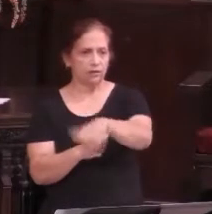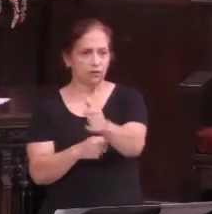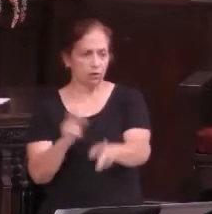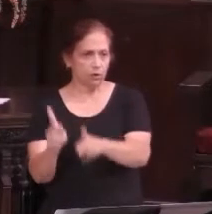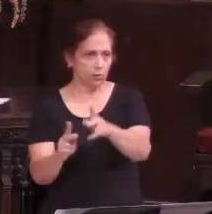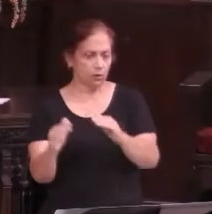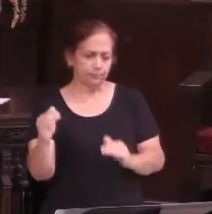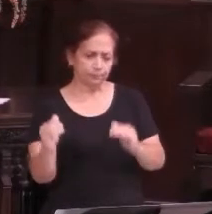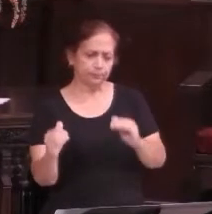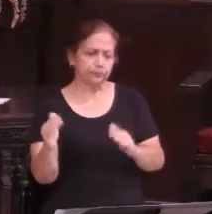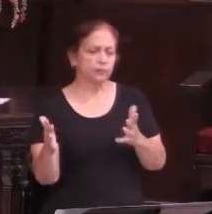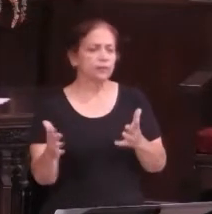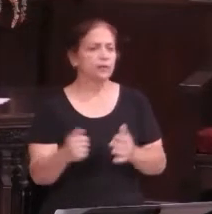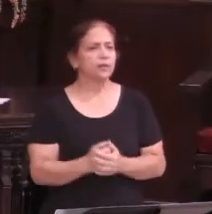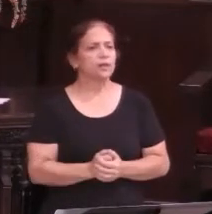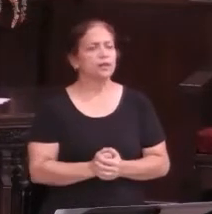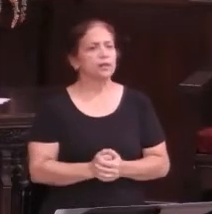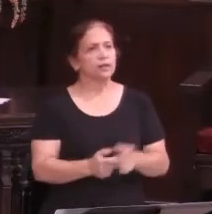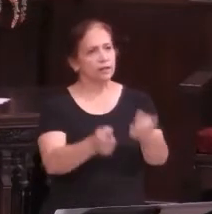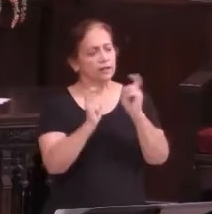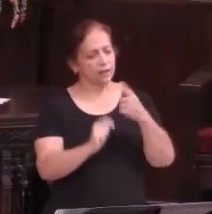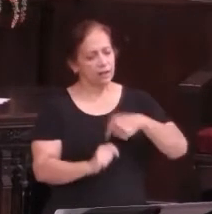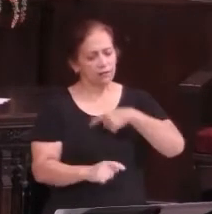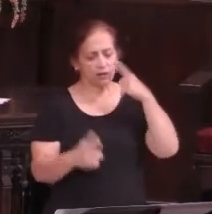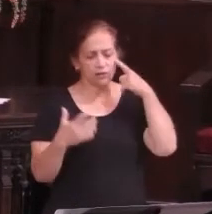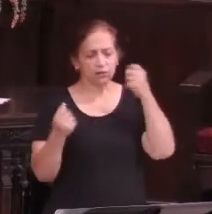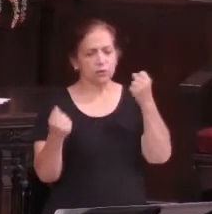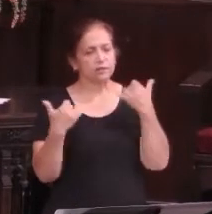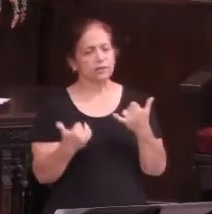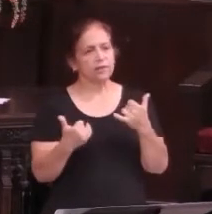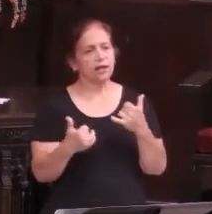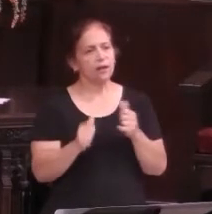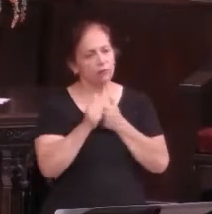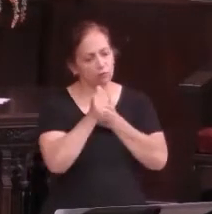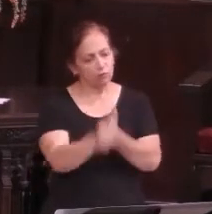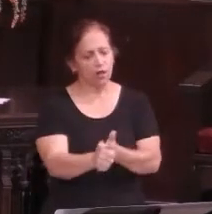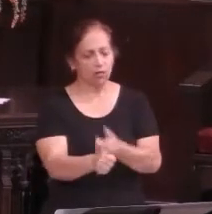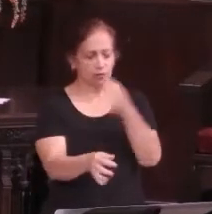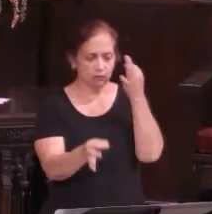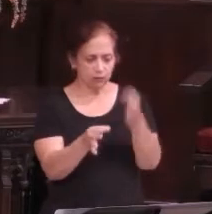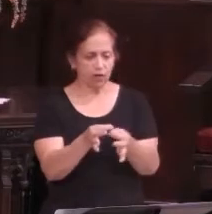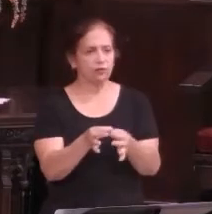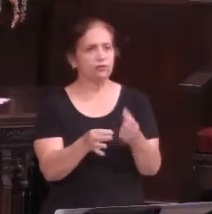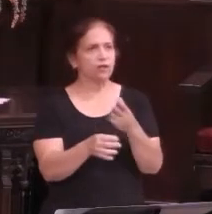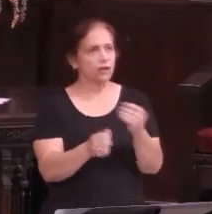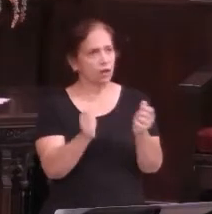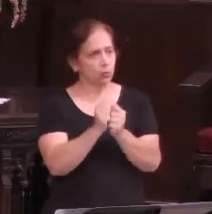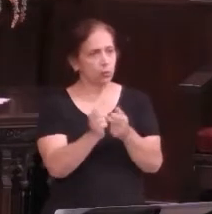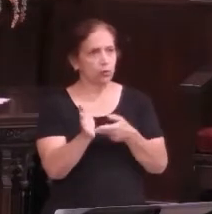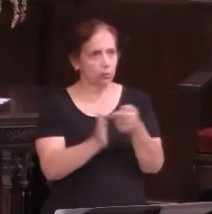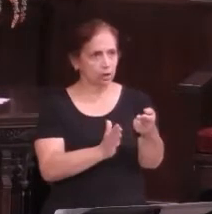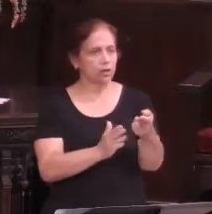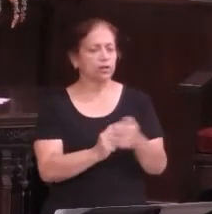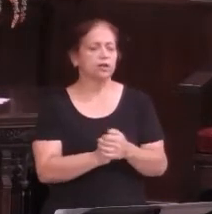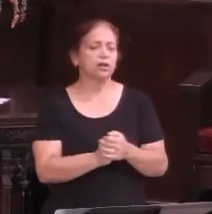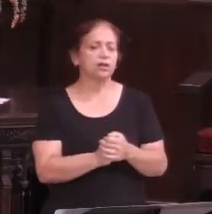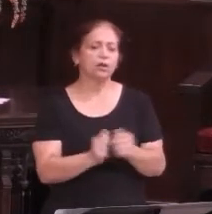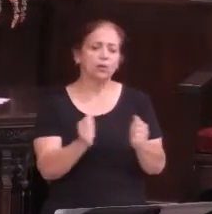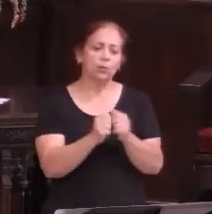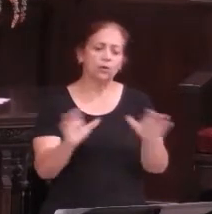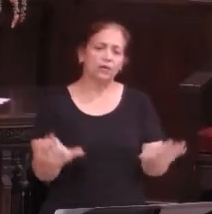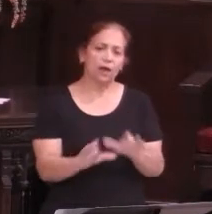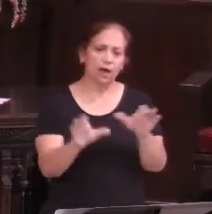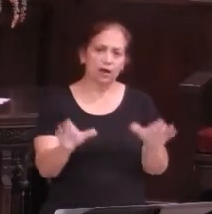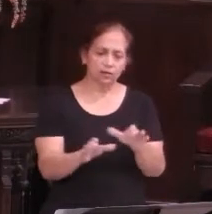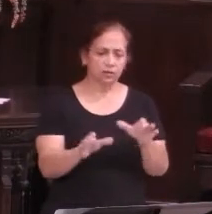us. Give us courage today to follow faithfully and with integrity, with actions